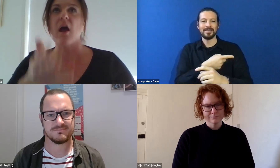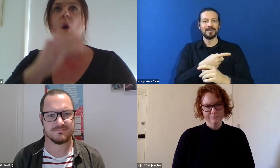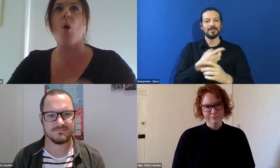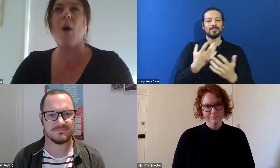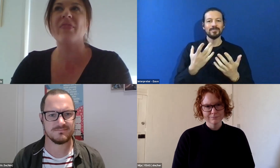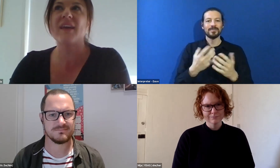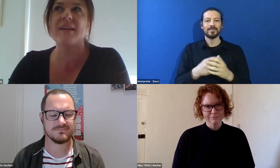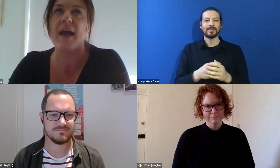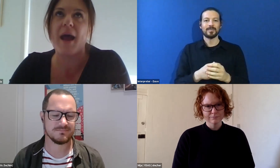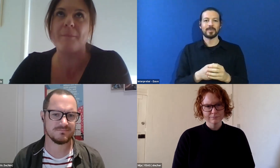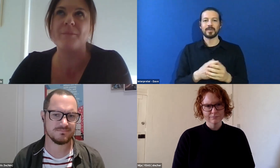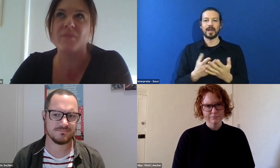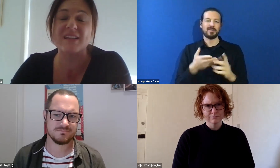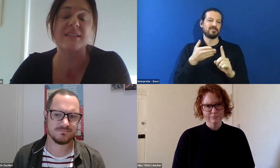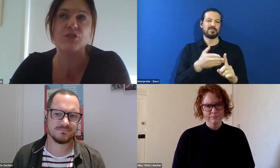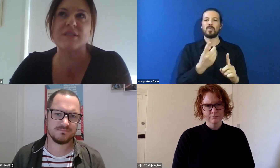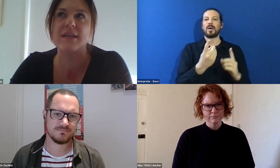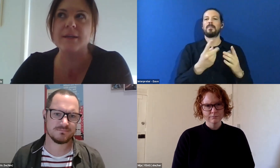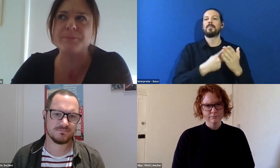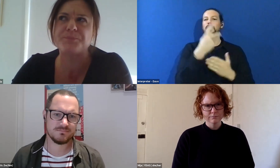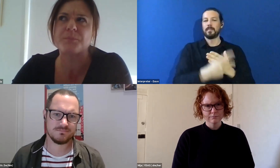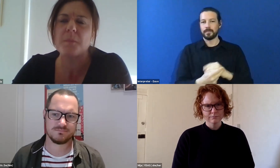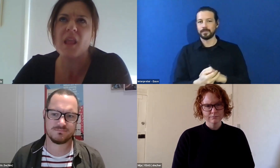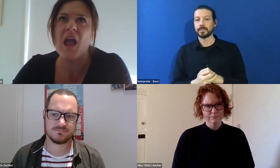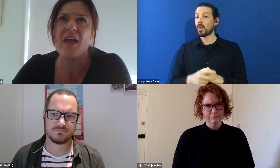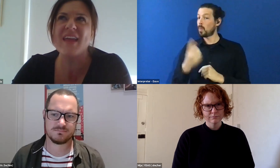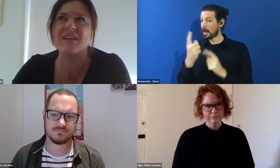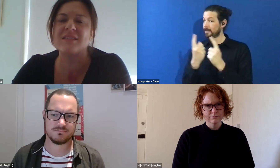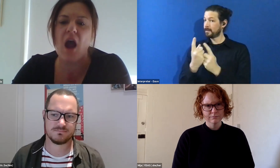this. One thing that that is interesting,